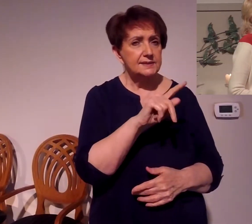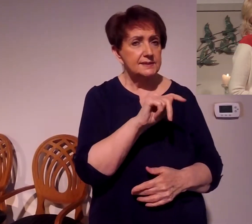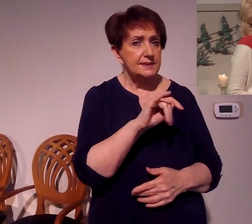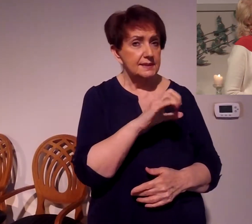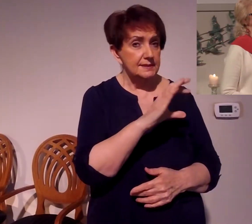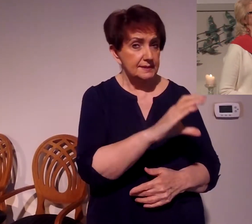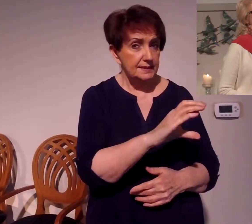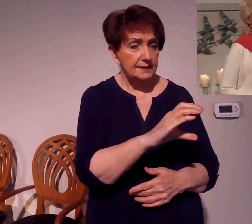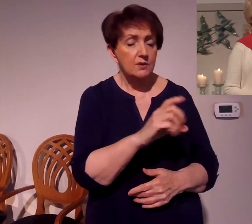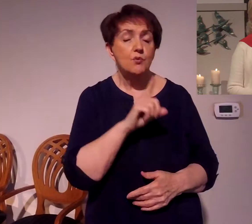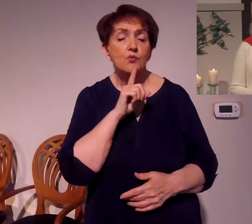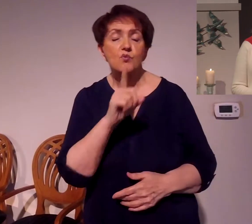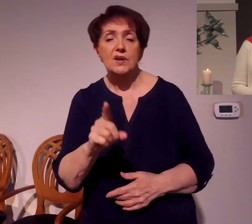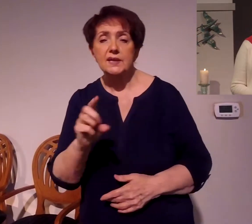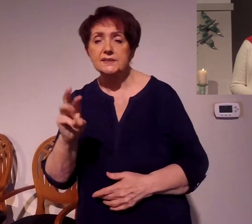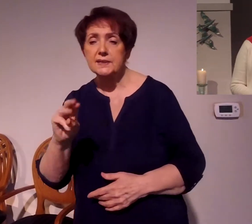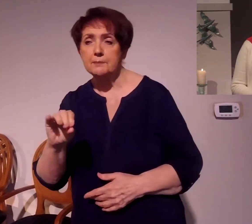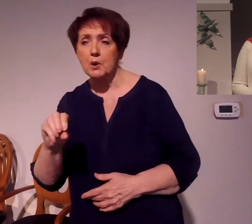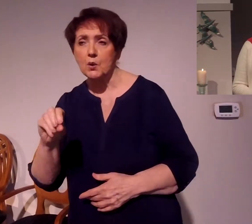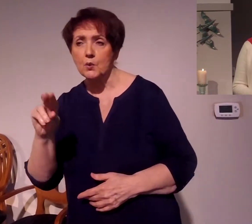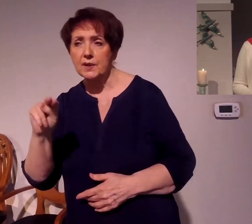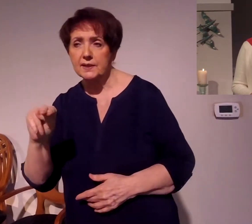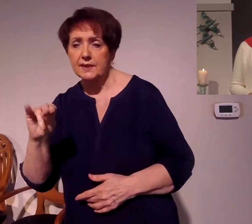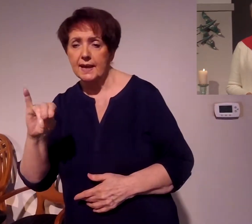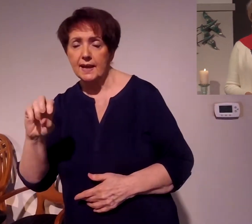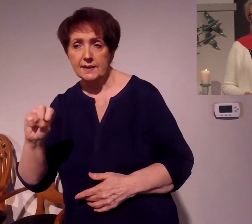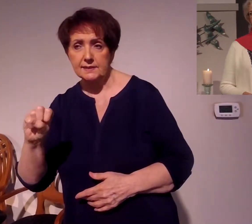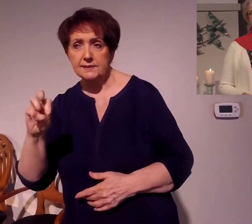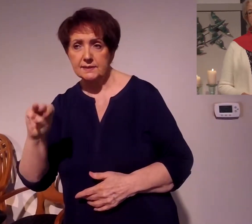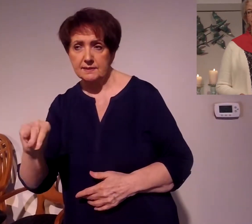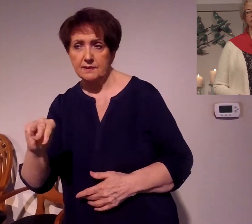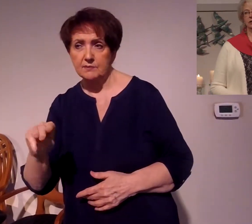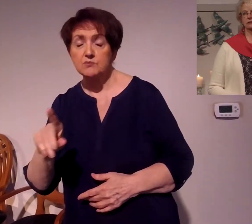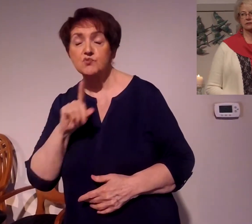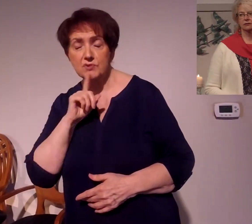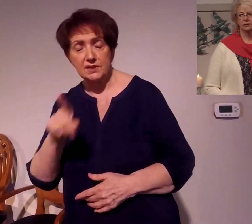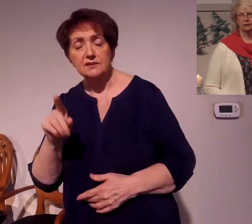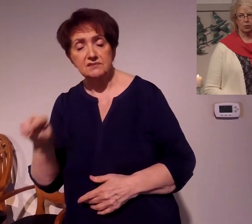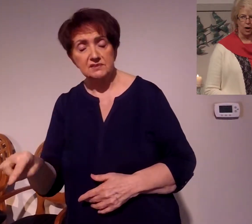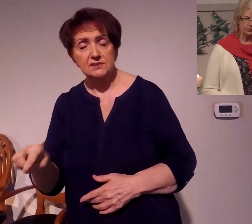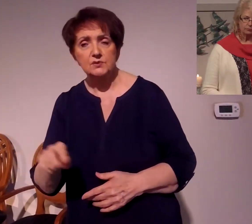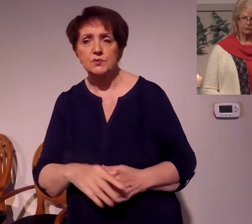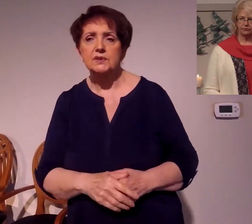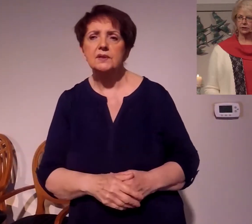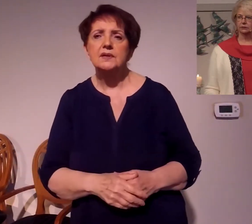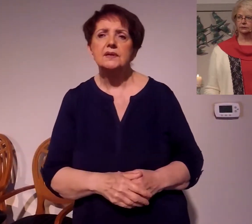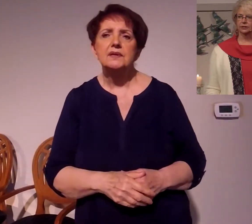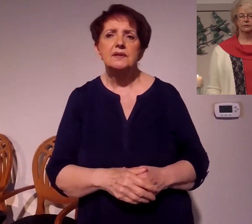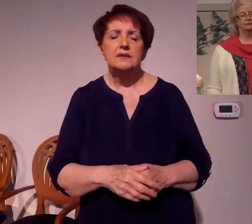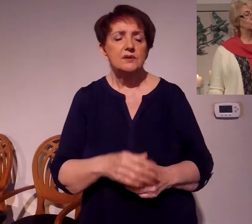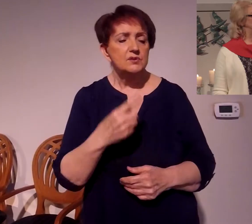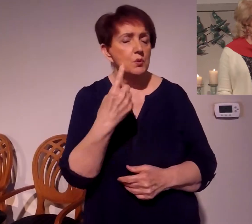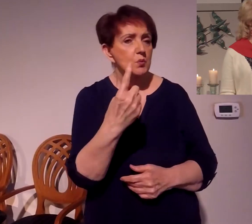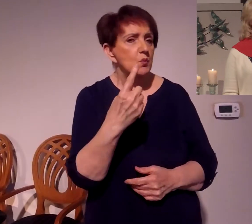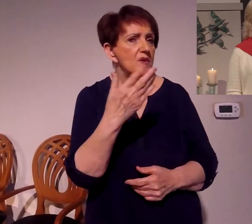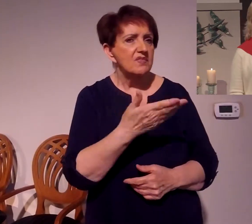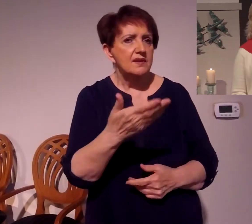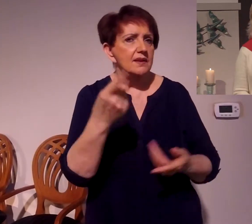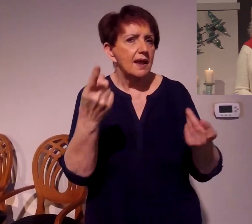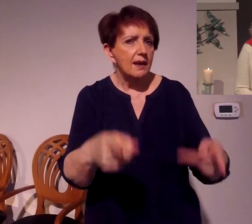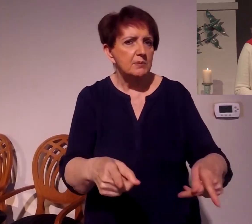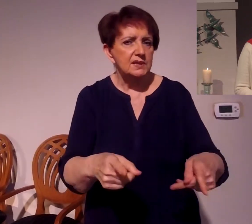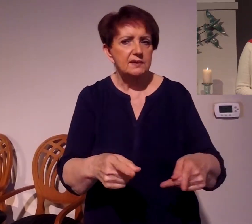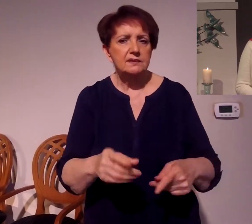only one thing happening, and that is the universe, the infinite, the quantum field, the force,